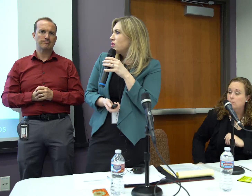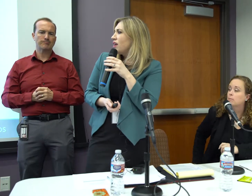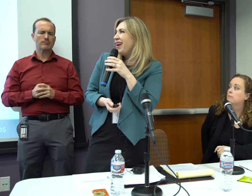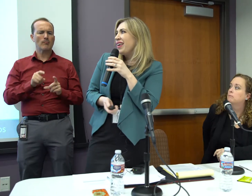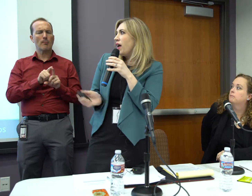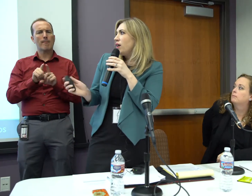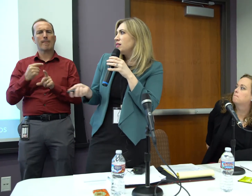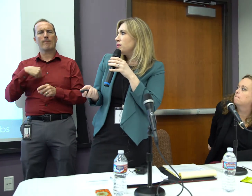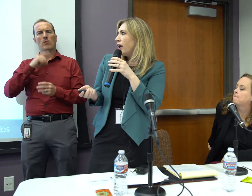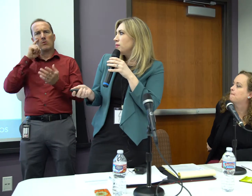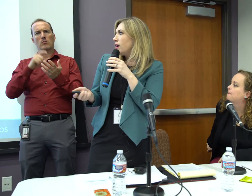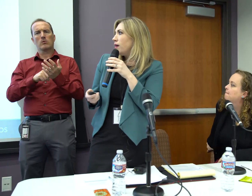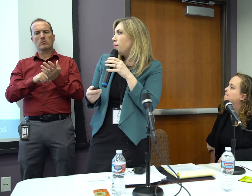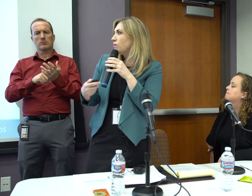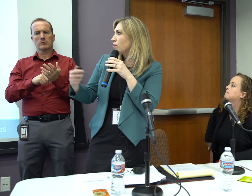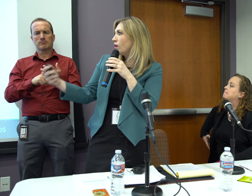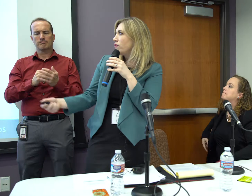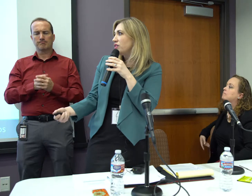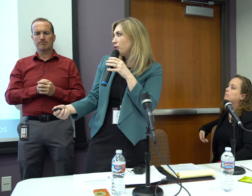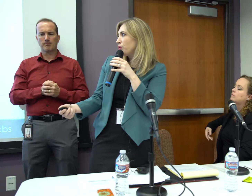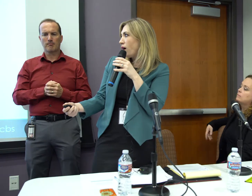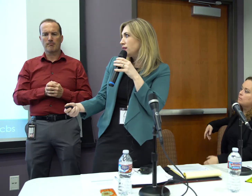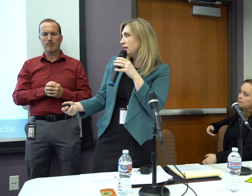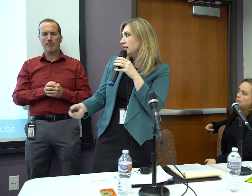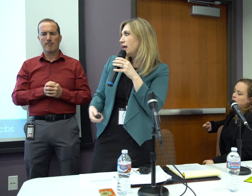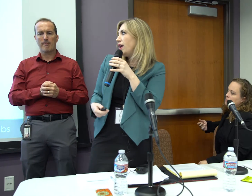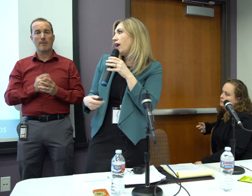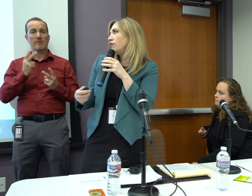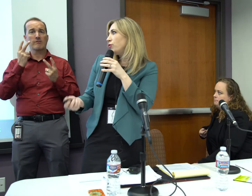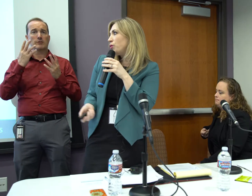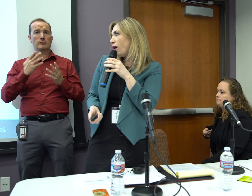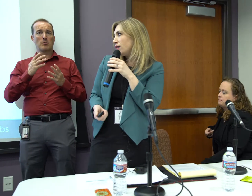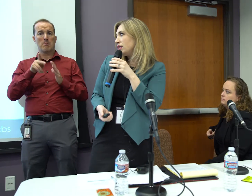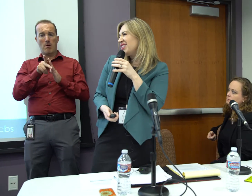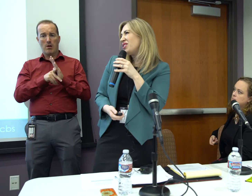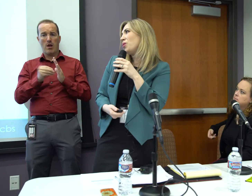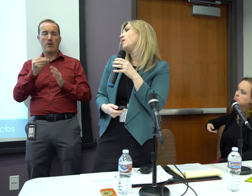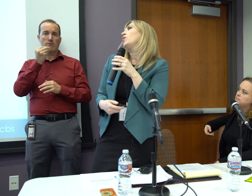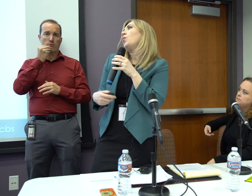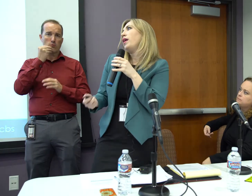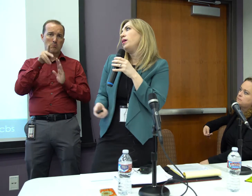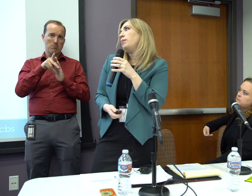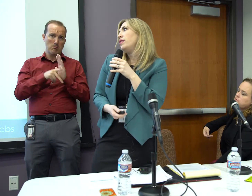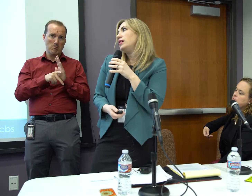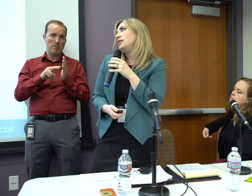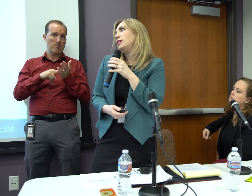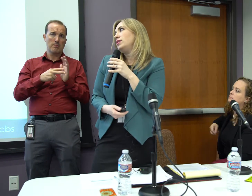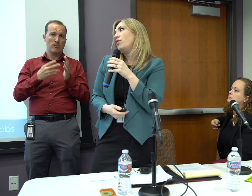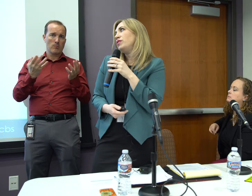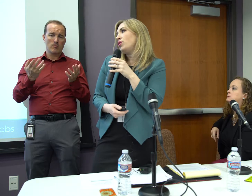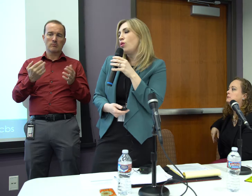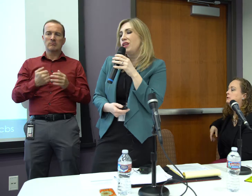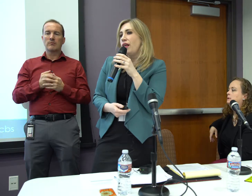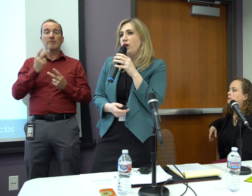We also saw, again, sometimes visitor policies and food policies. So what I mean by this